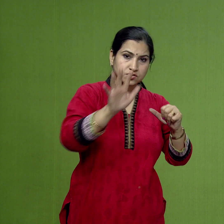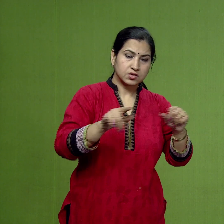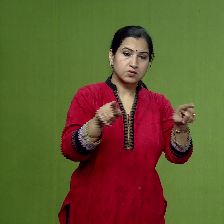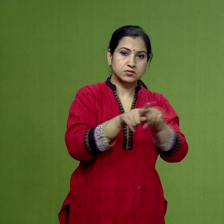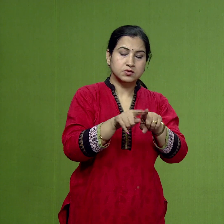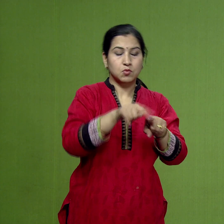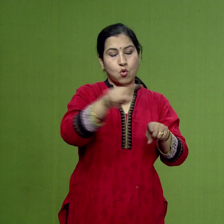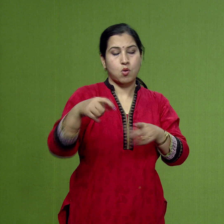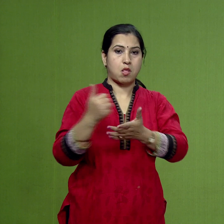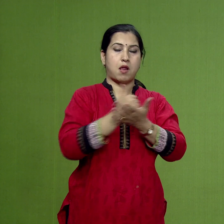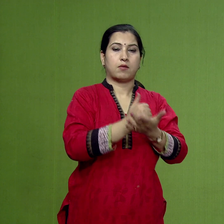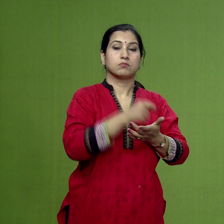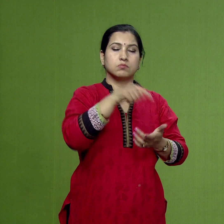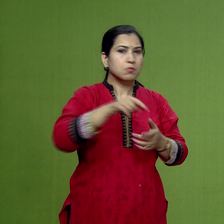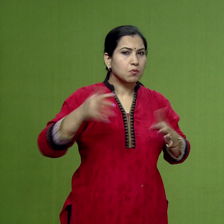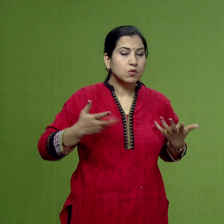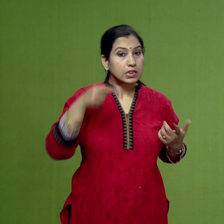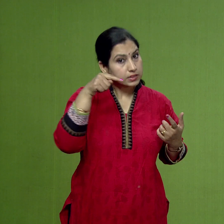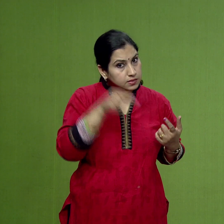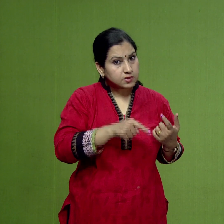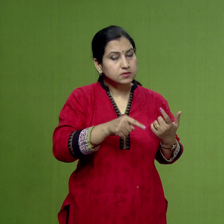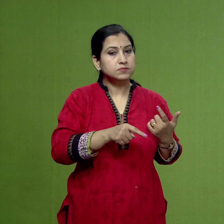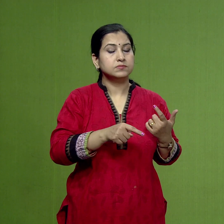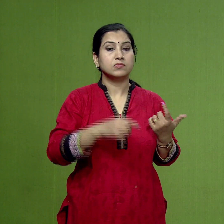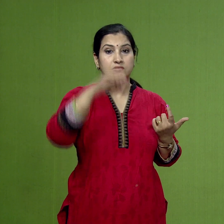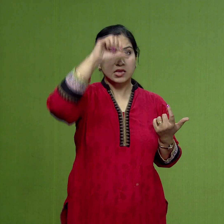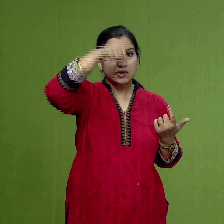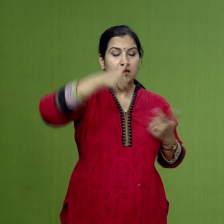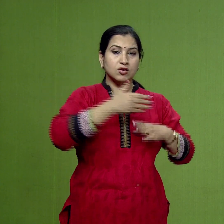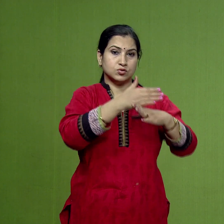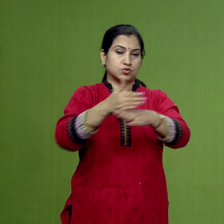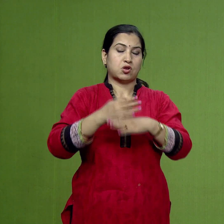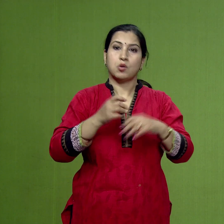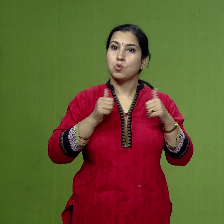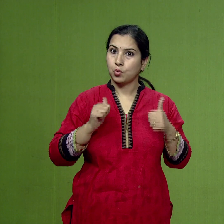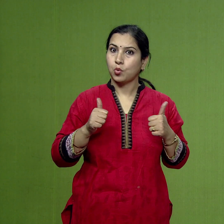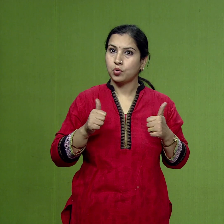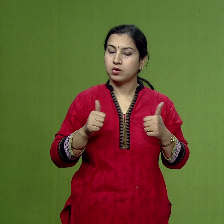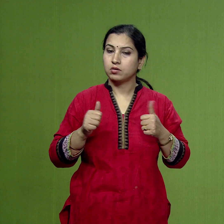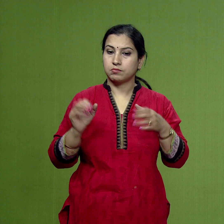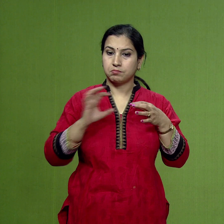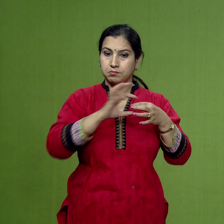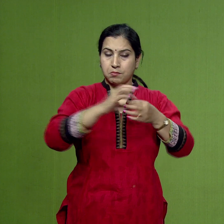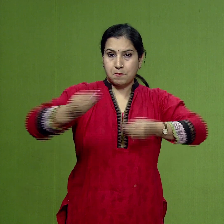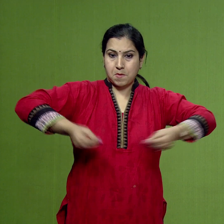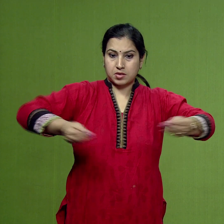Oceania. It is because of this that India shares good trade relation between